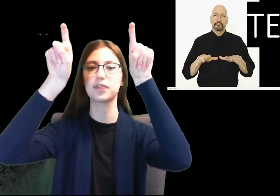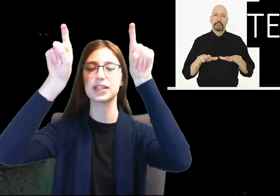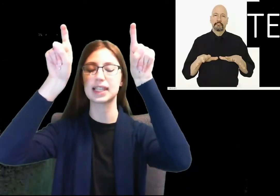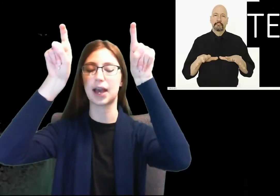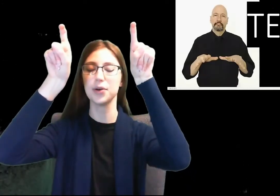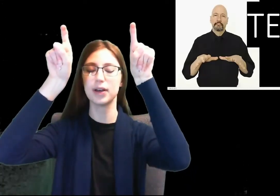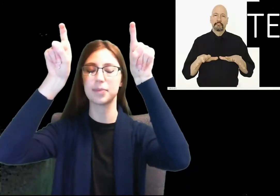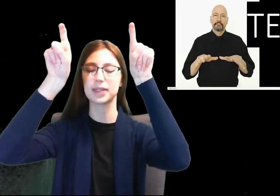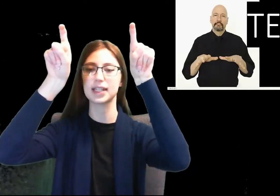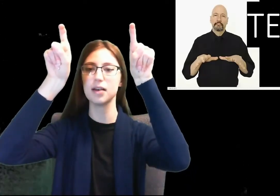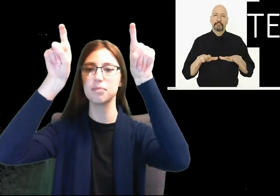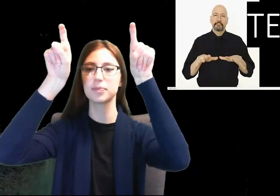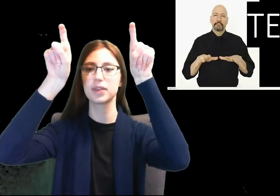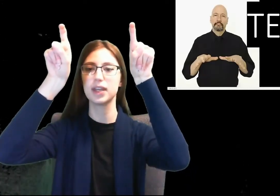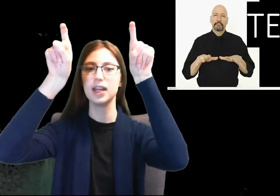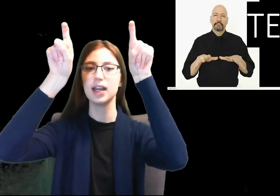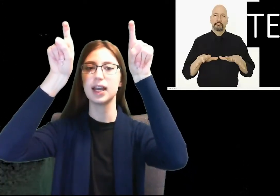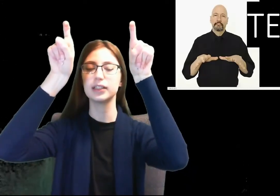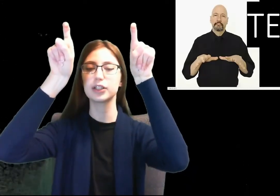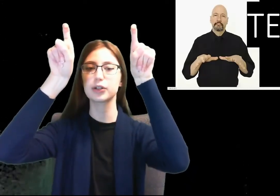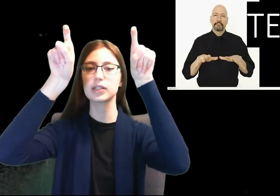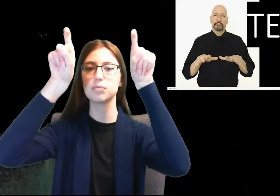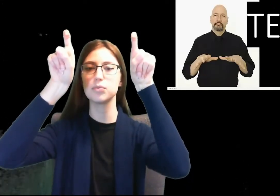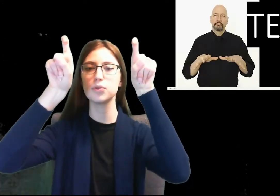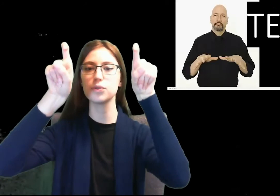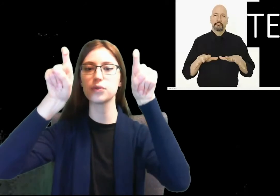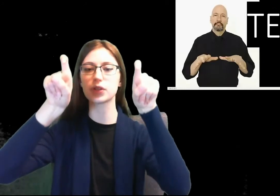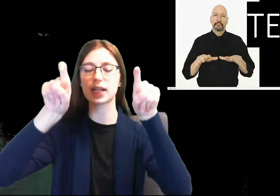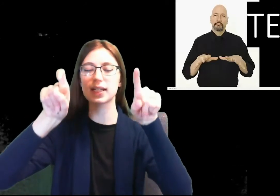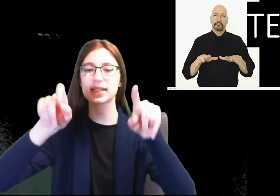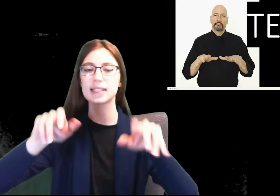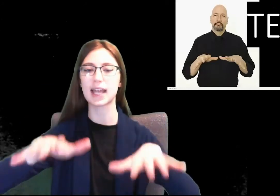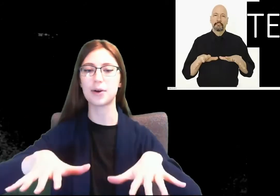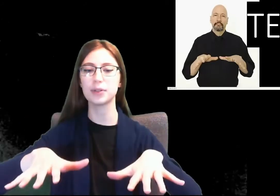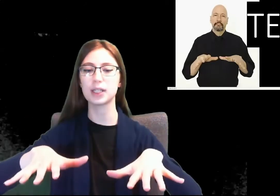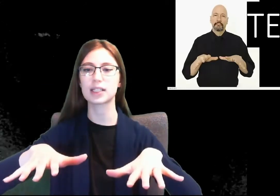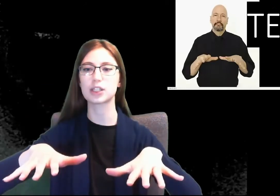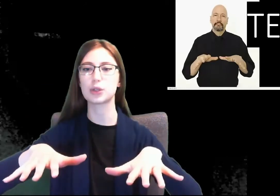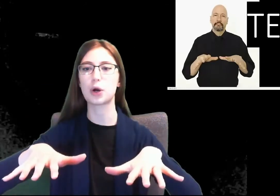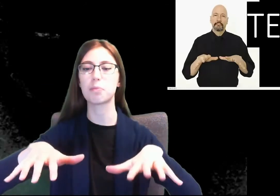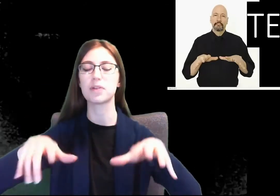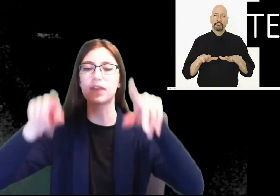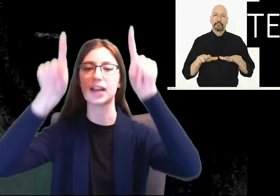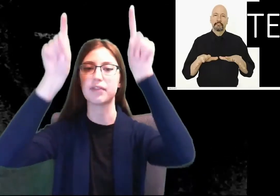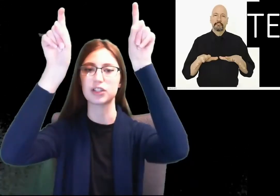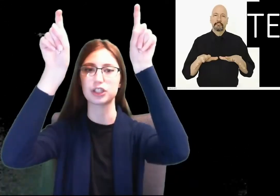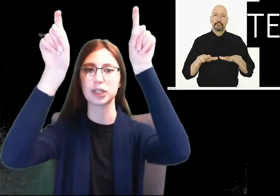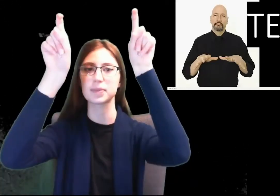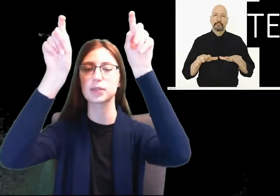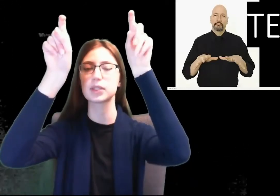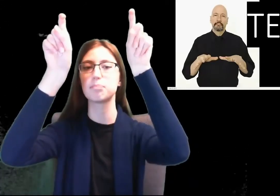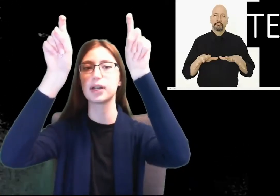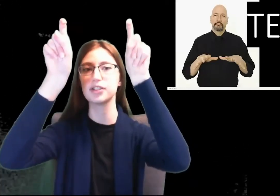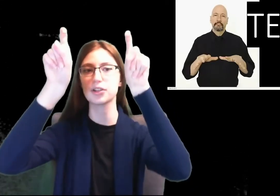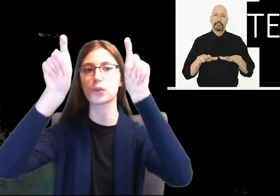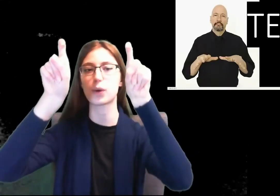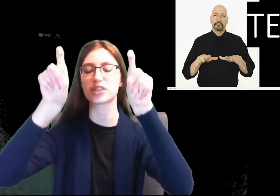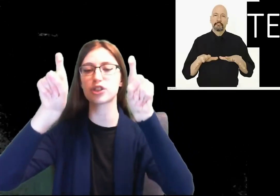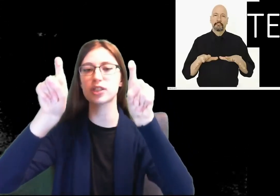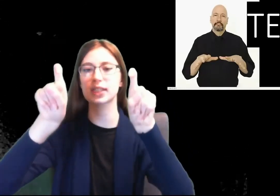facing out up the top. And then you're going to move your hands down into open 5 hand shapes. So it's a bunch of questions in a